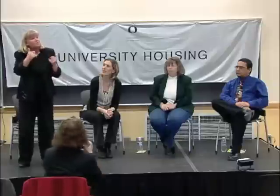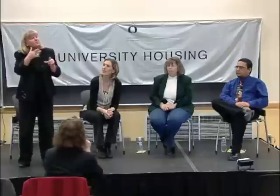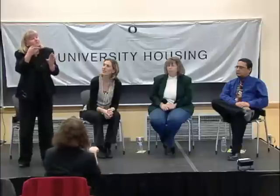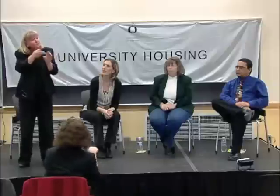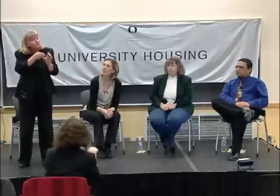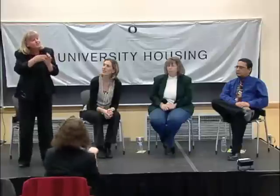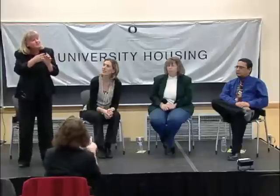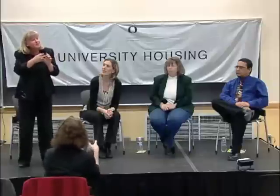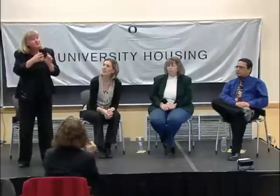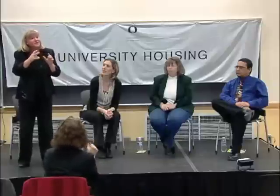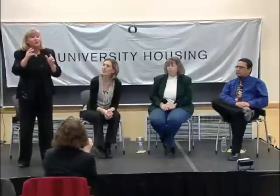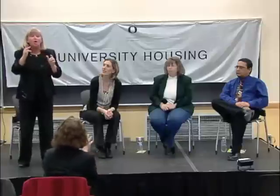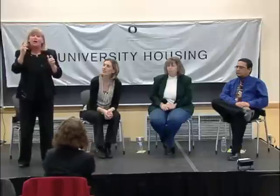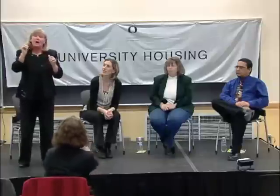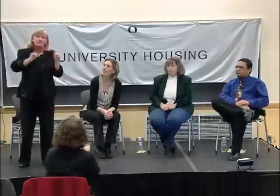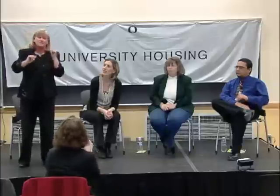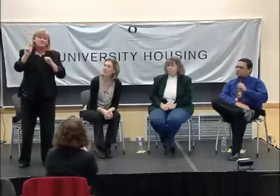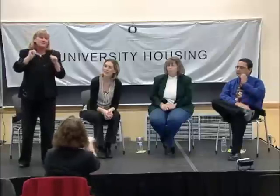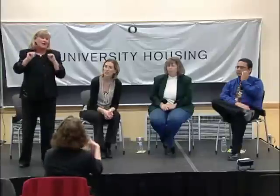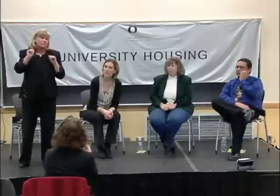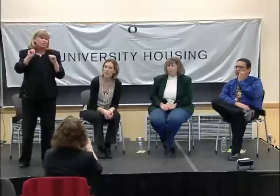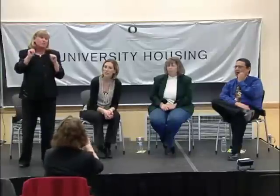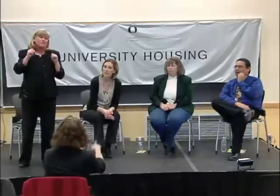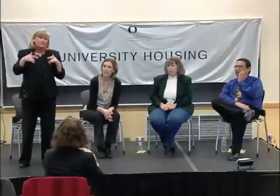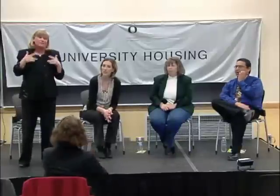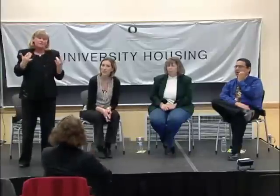still participating in all kinds of theatrical endeavors now.